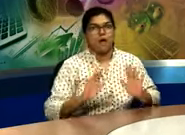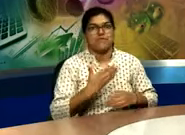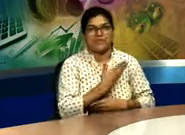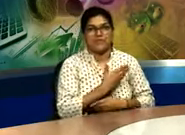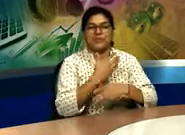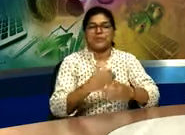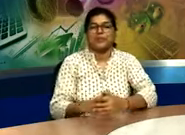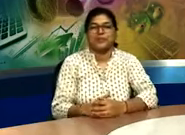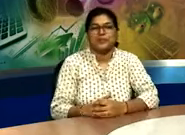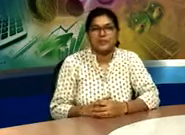3 kilometers.